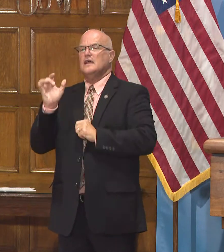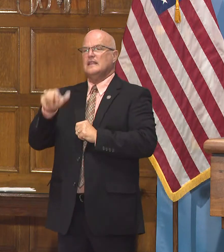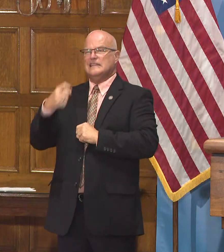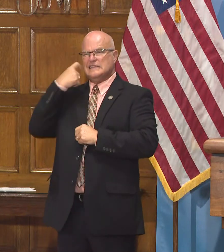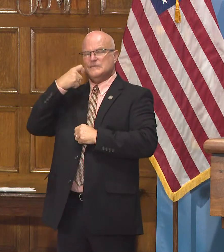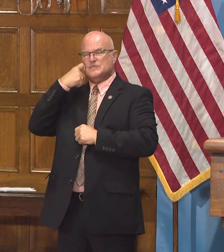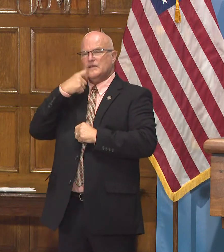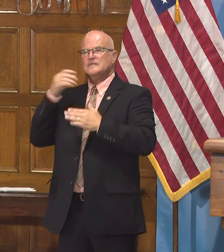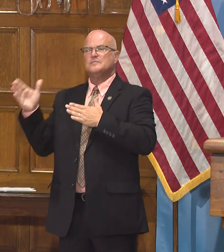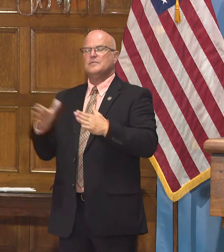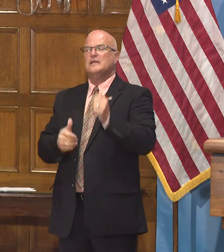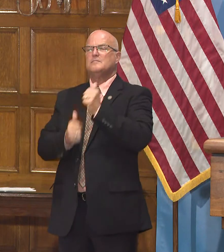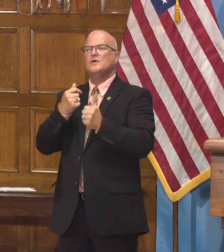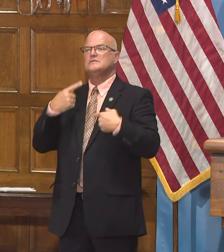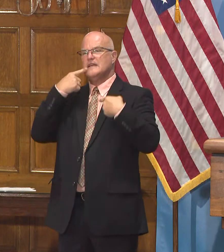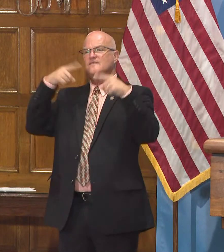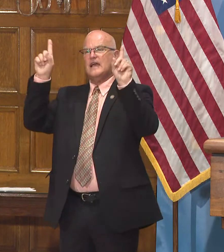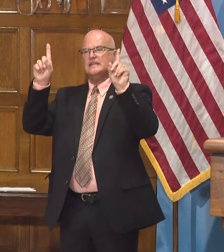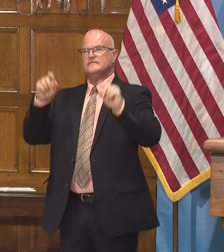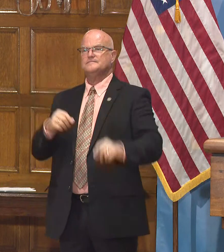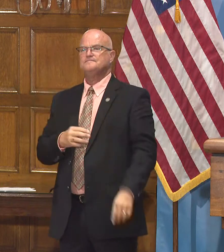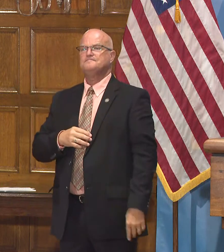previous strategy was the most effective one.